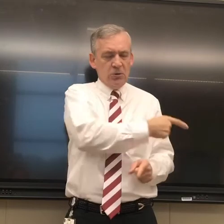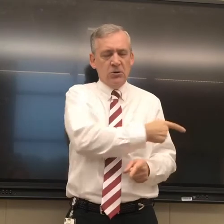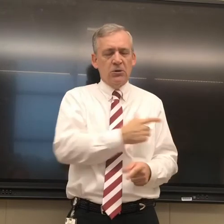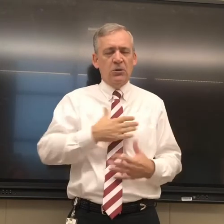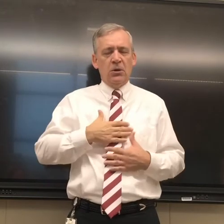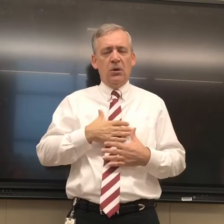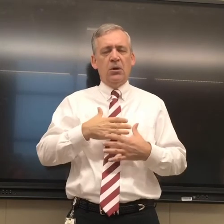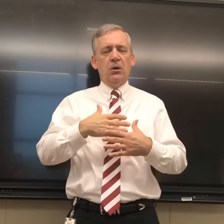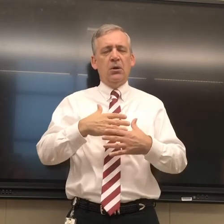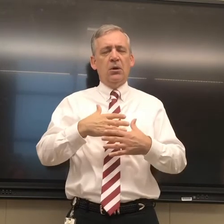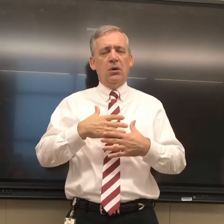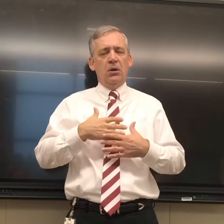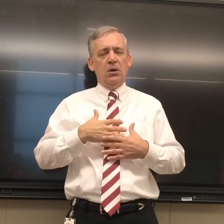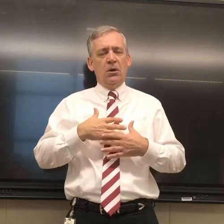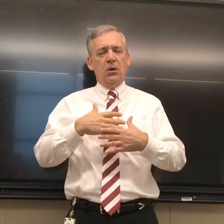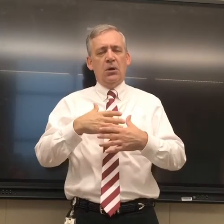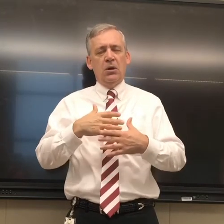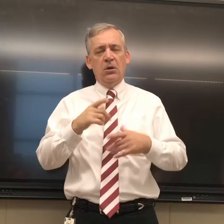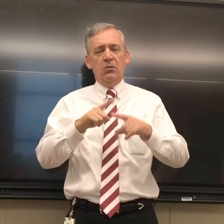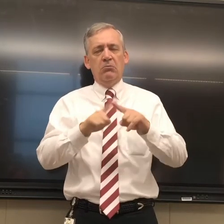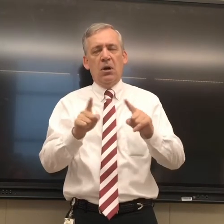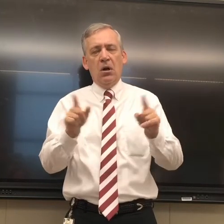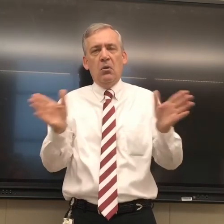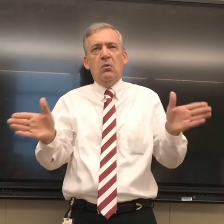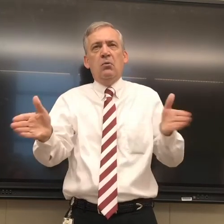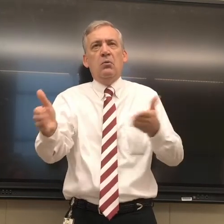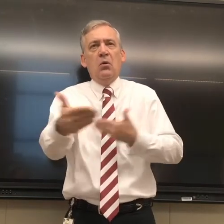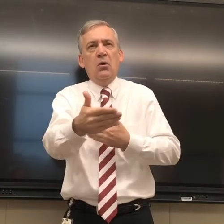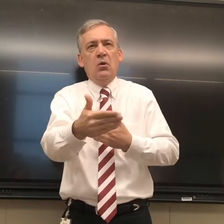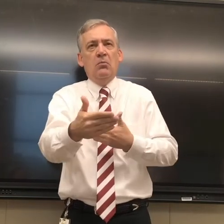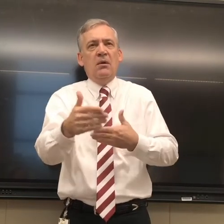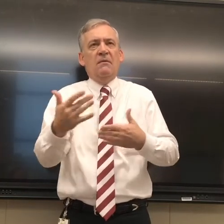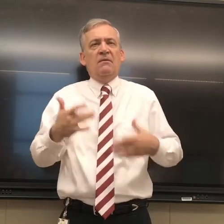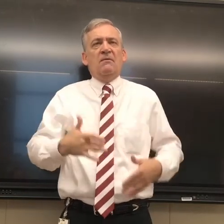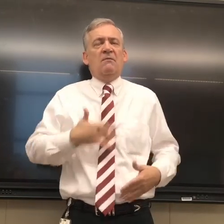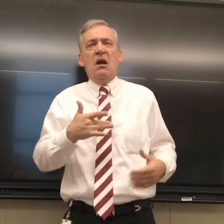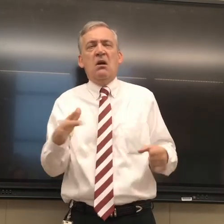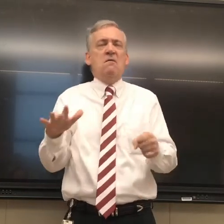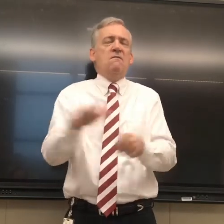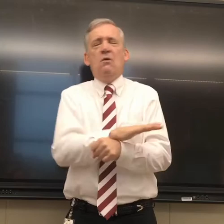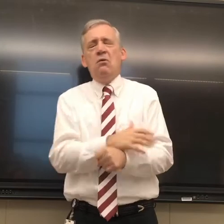But the room was too crowded with fear to allow me to sleep.